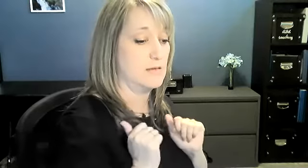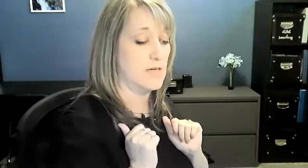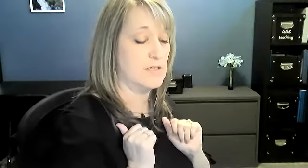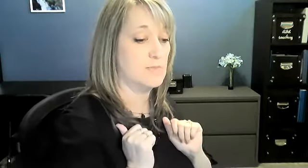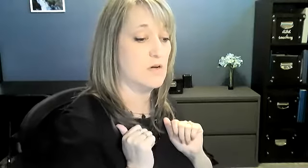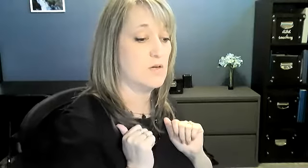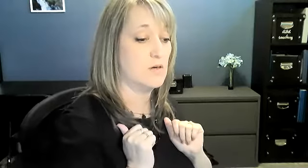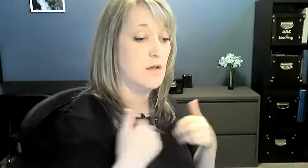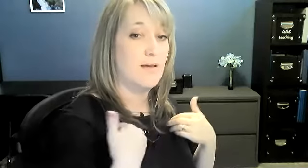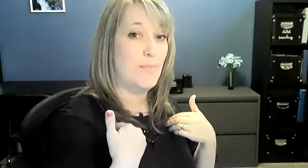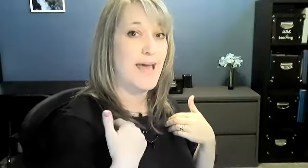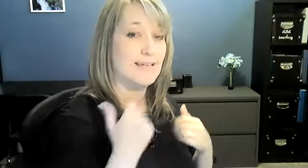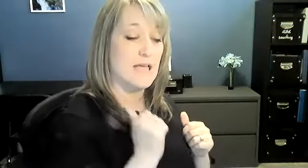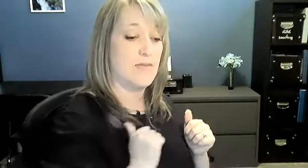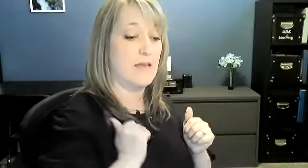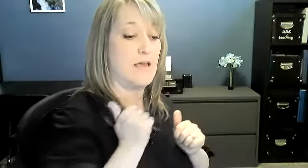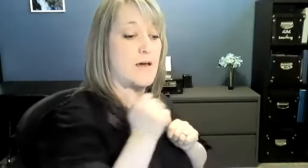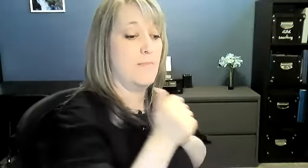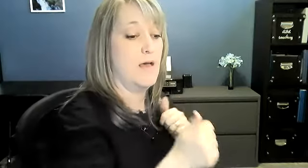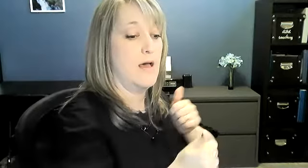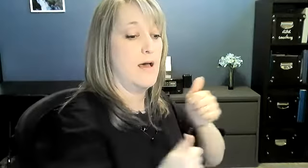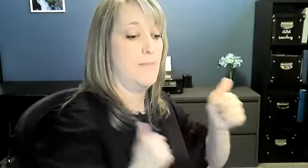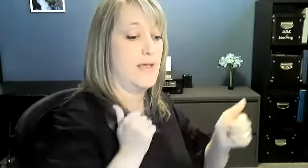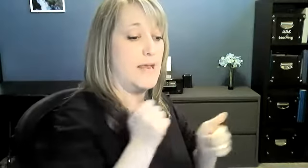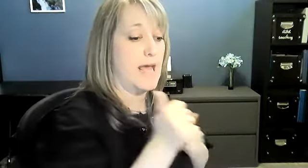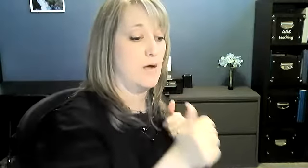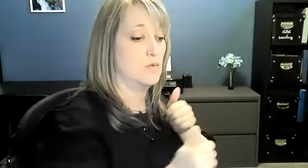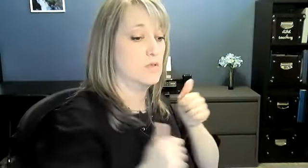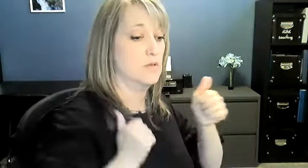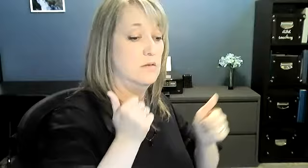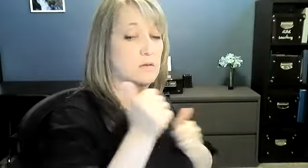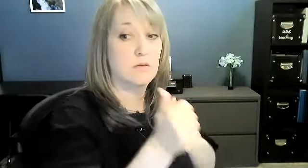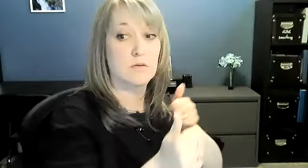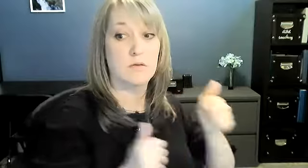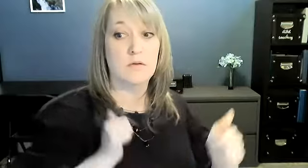your hand shapes, on your pecs and then come up and out.